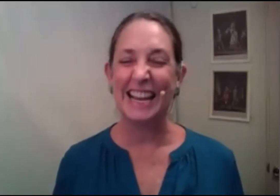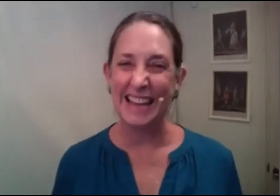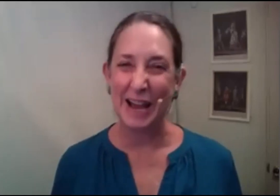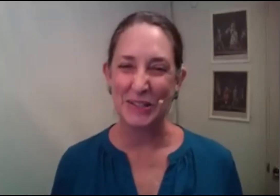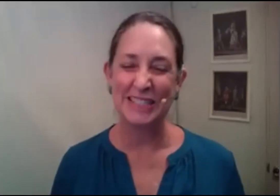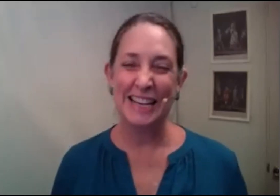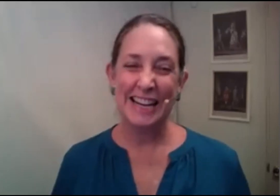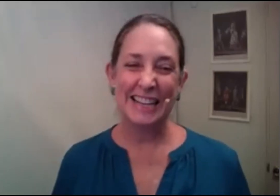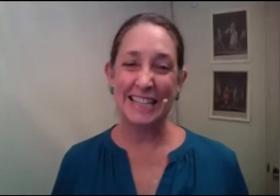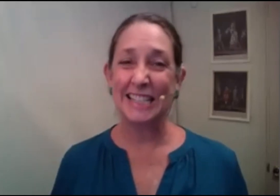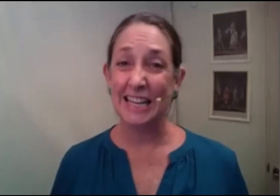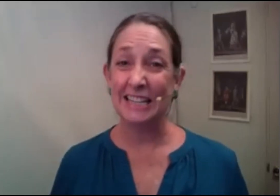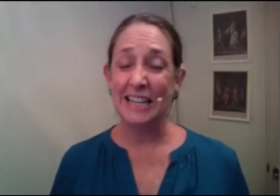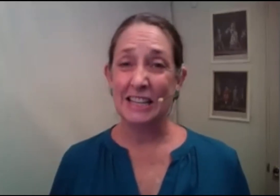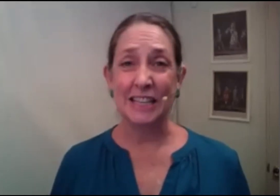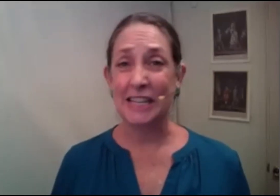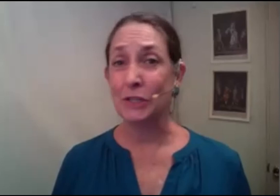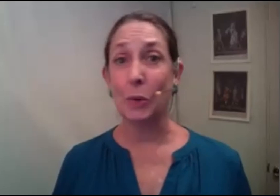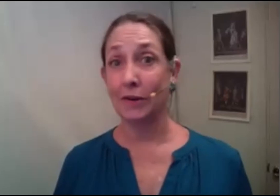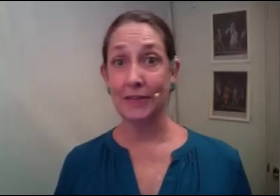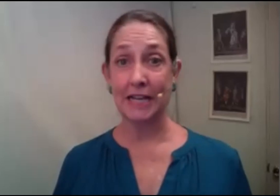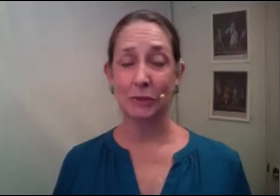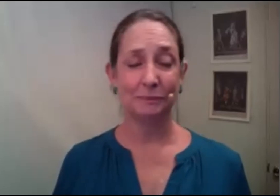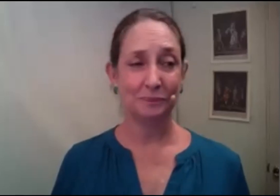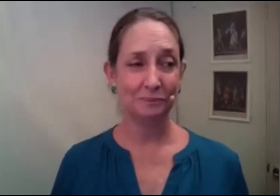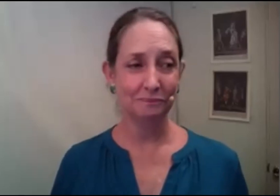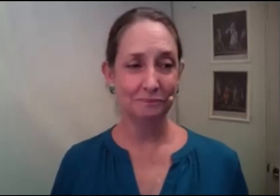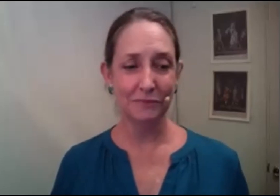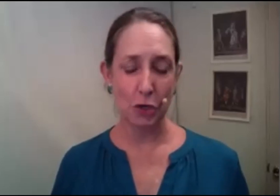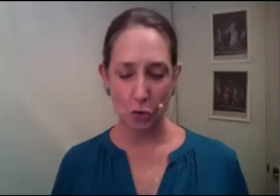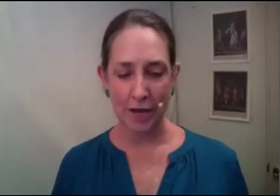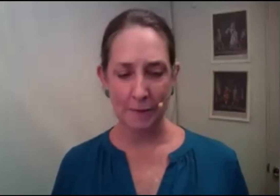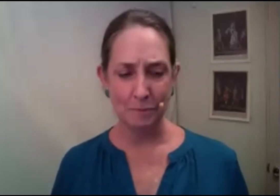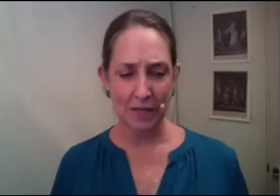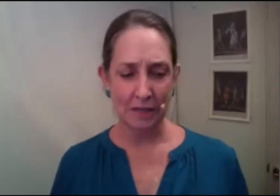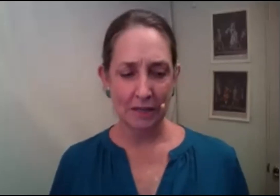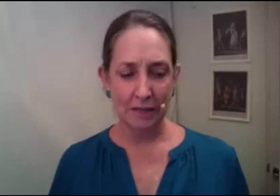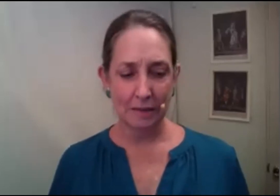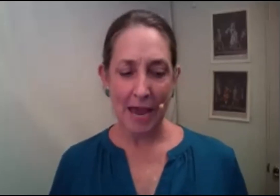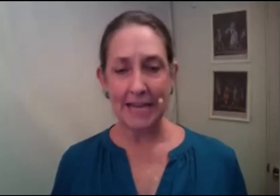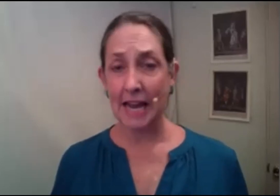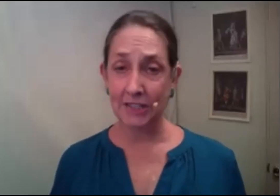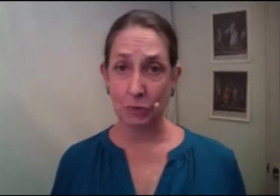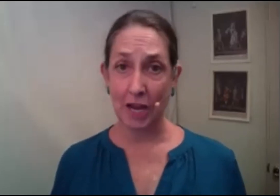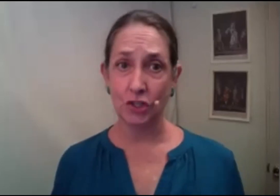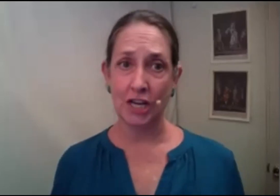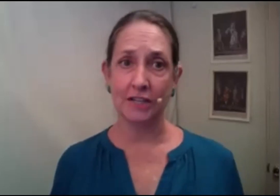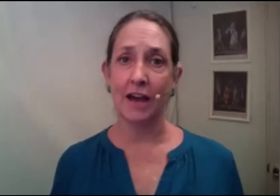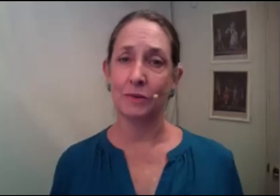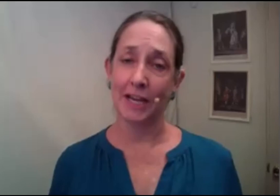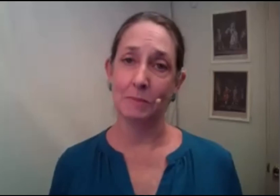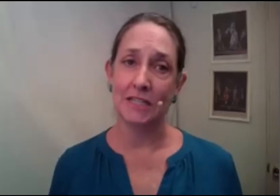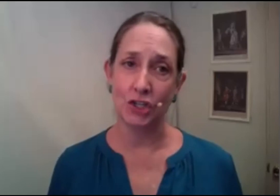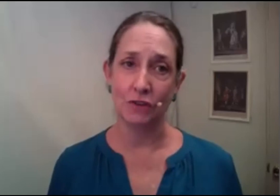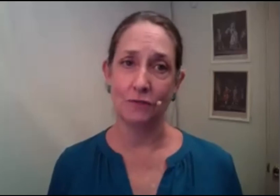month-iversary in the house, they decided that they would go out on the town. So Patty had asked around and she had